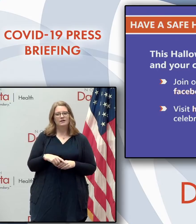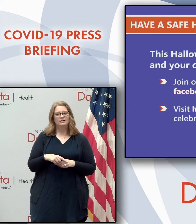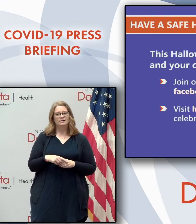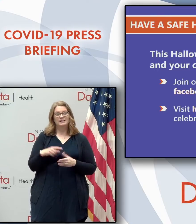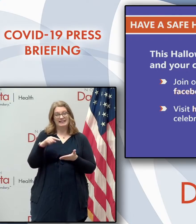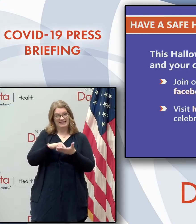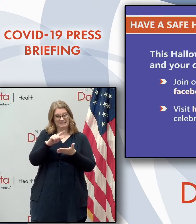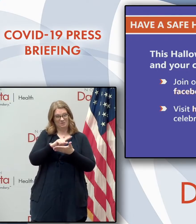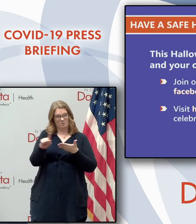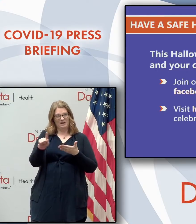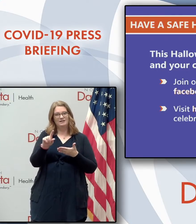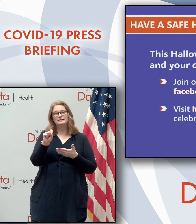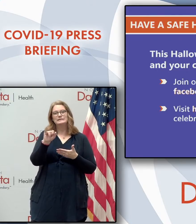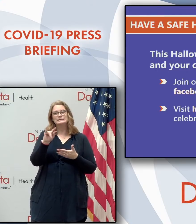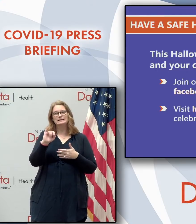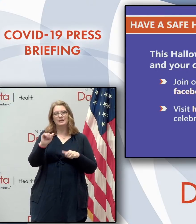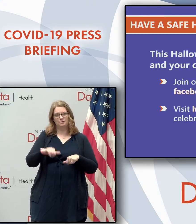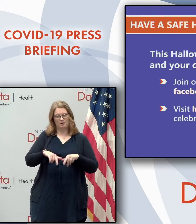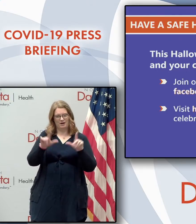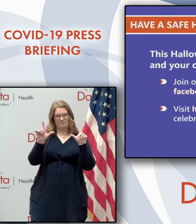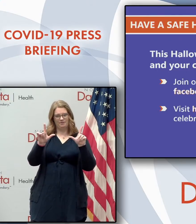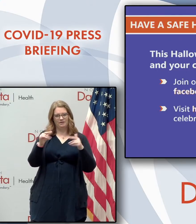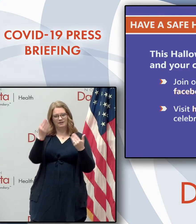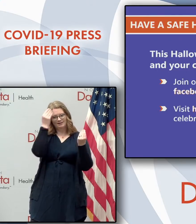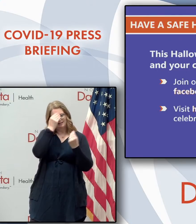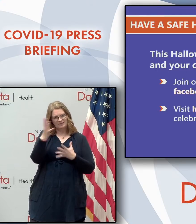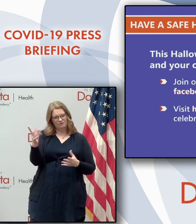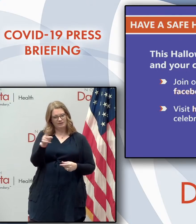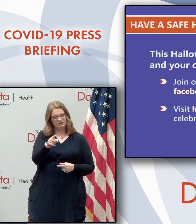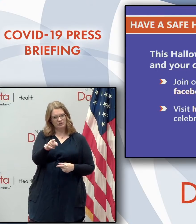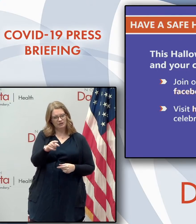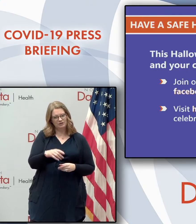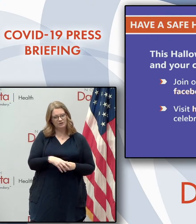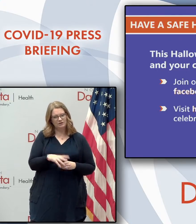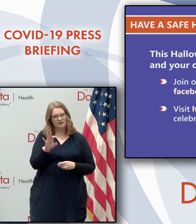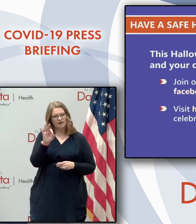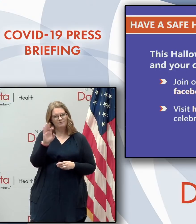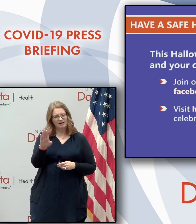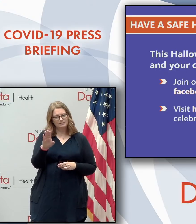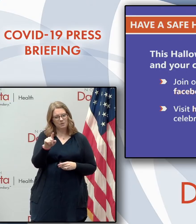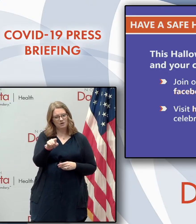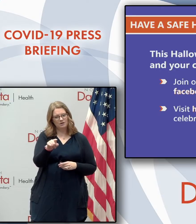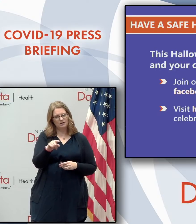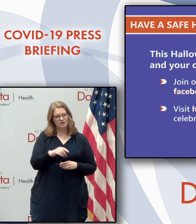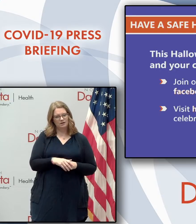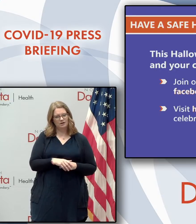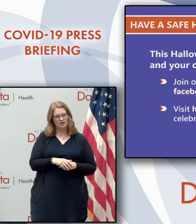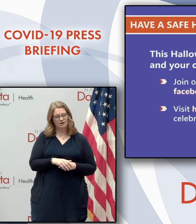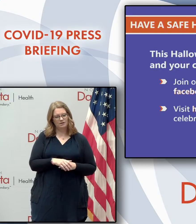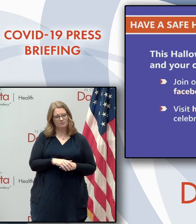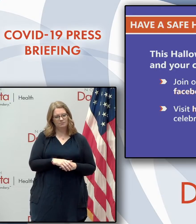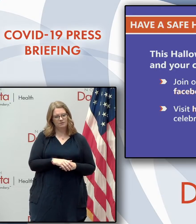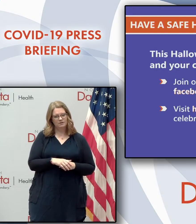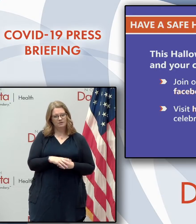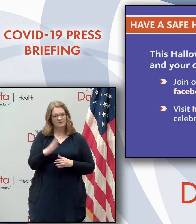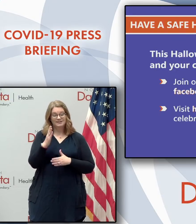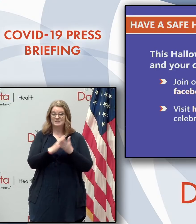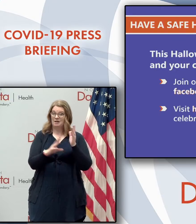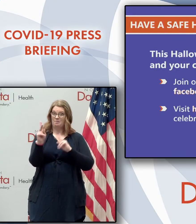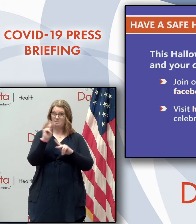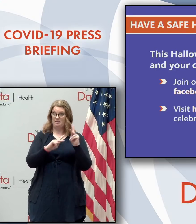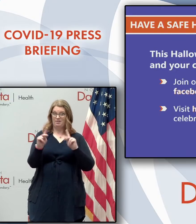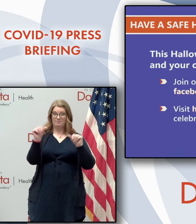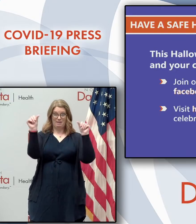earlier this week, and there's information right here on Facebook, and we've got some people have already posted, but